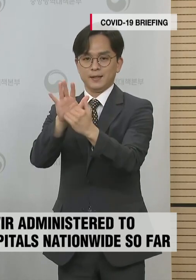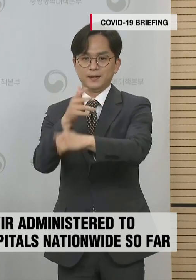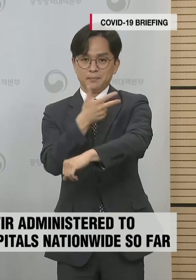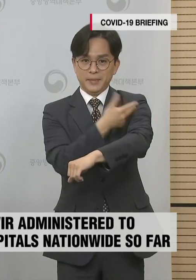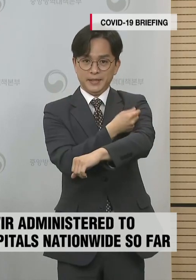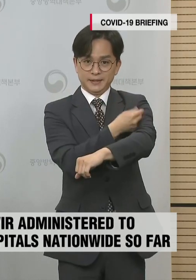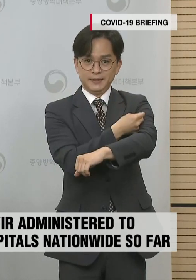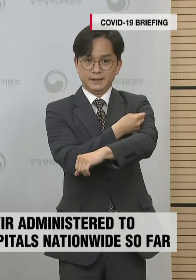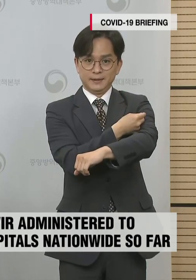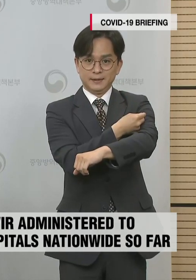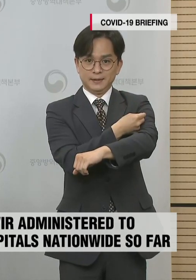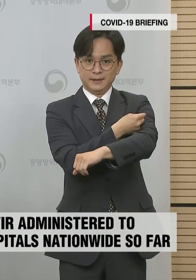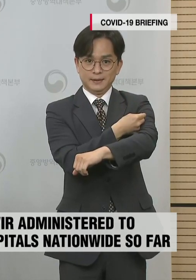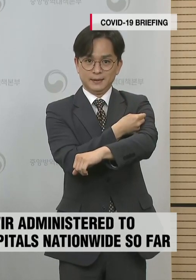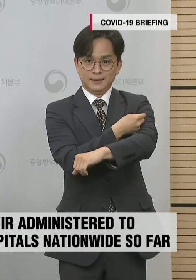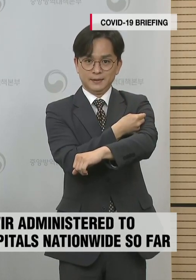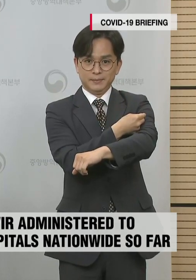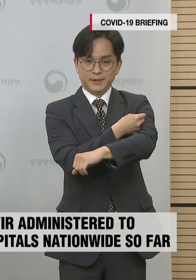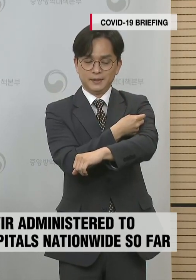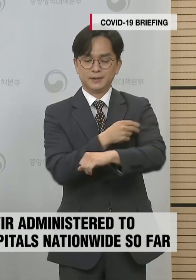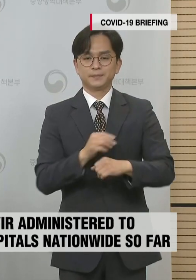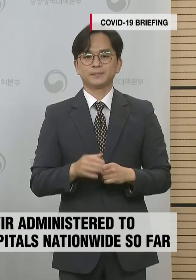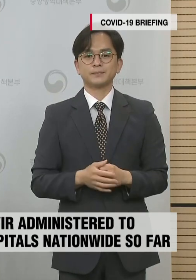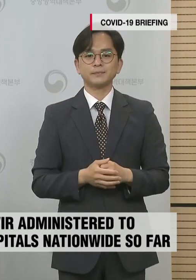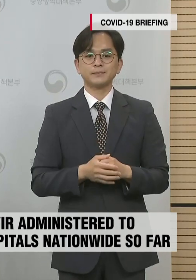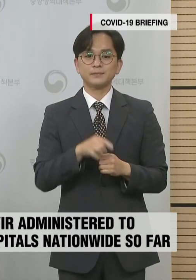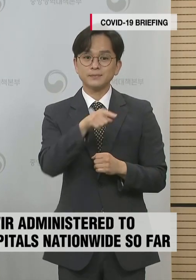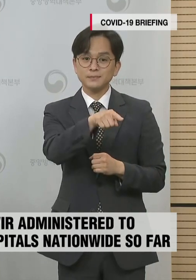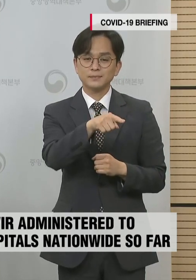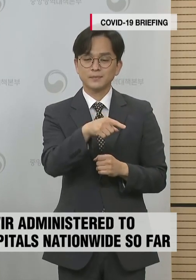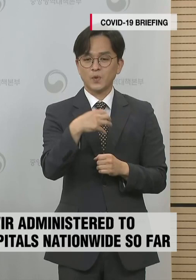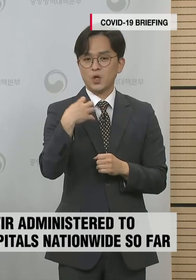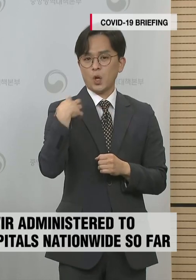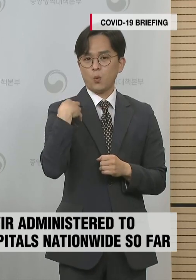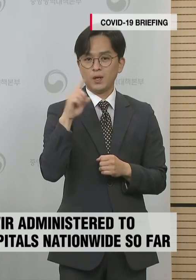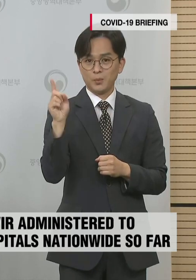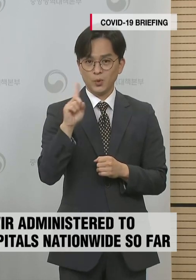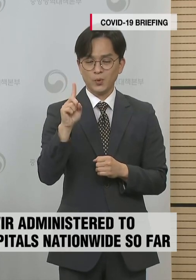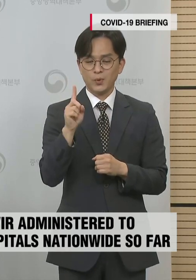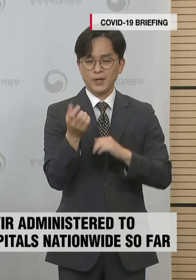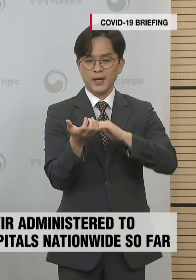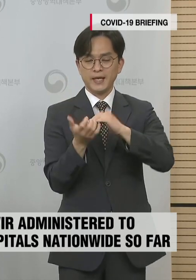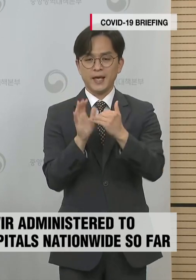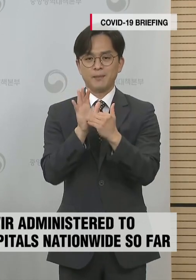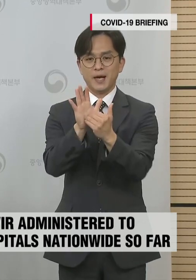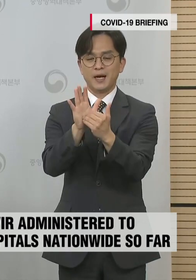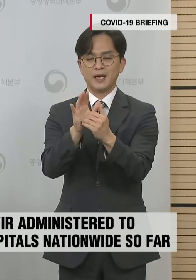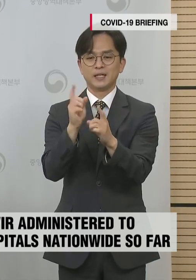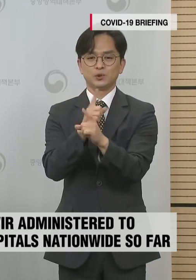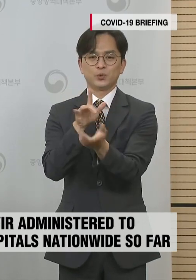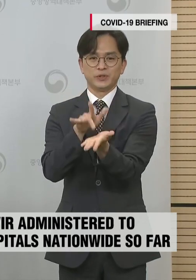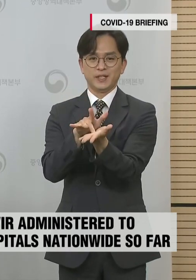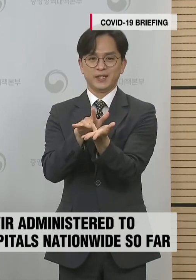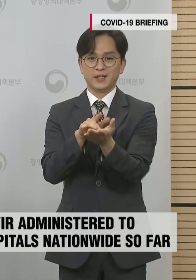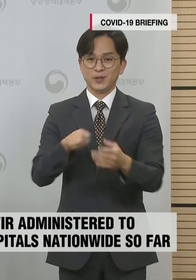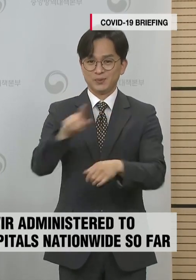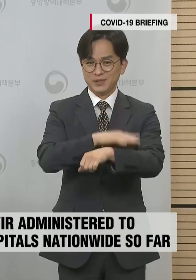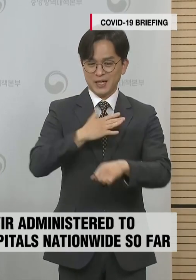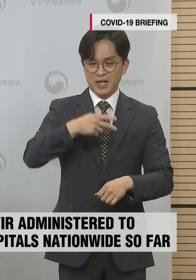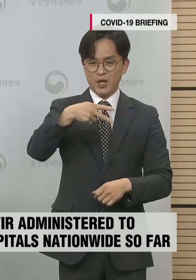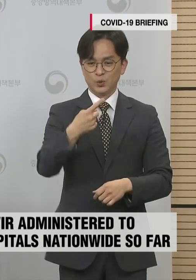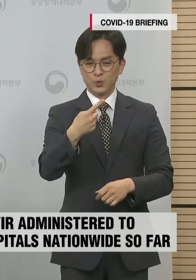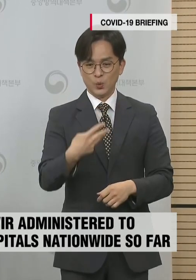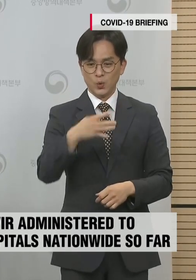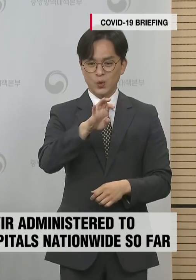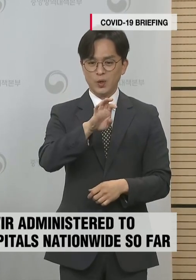are administering to the public right now is probably will act as prevention measures going forward.